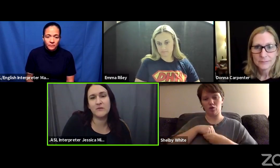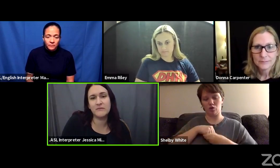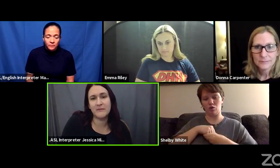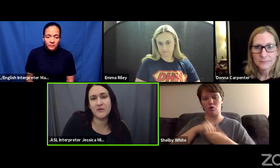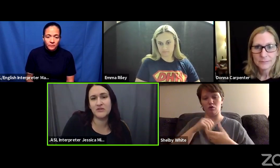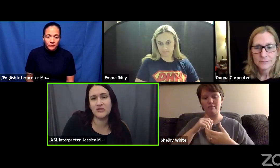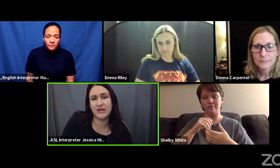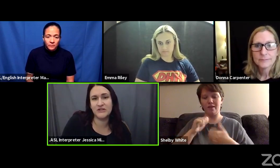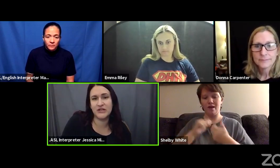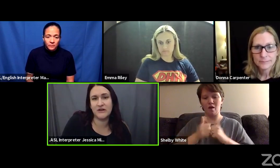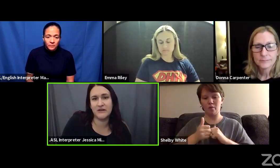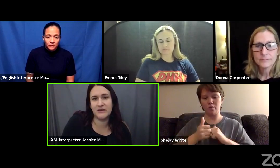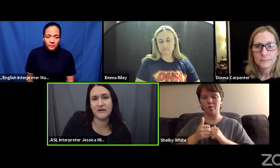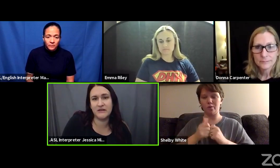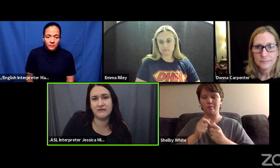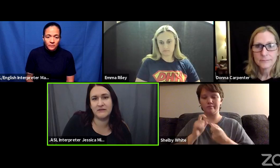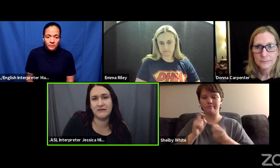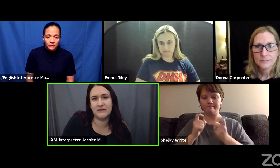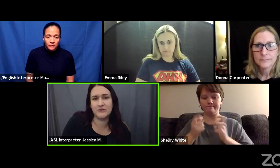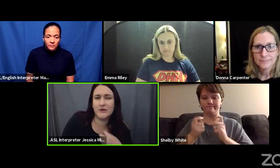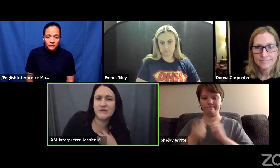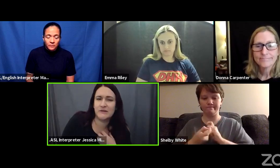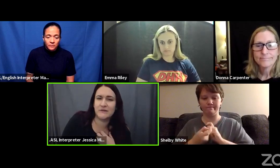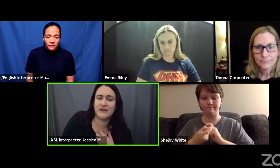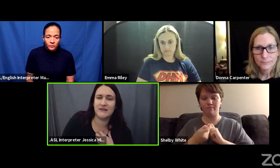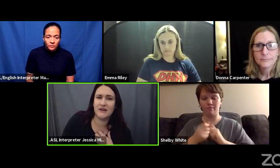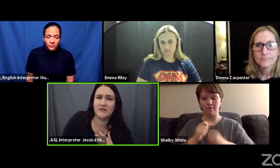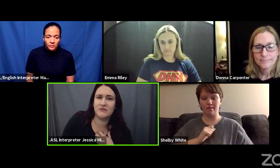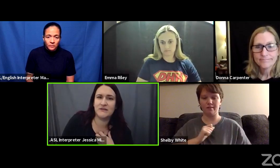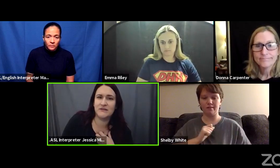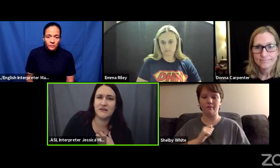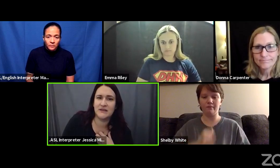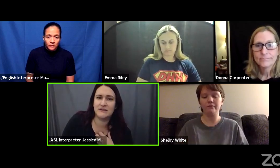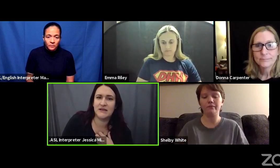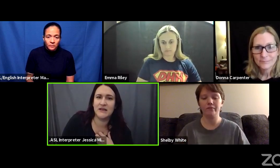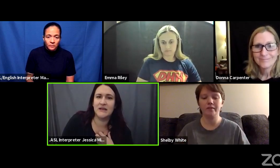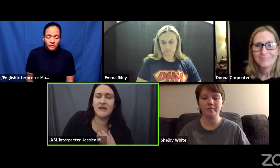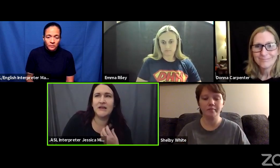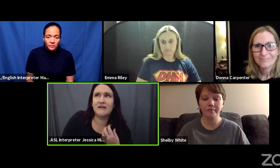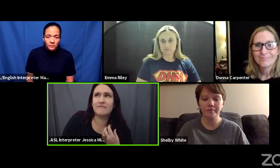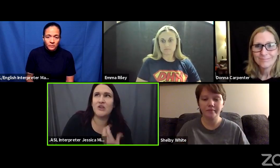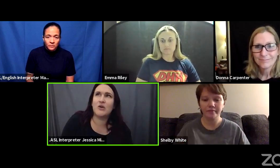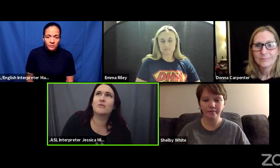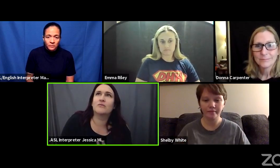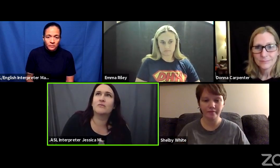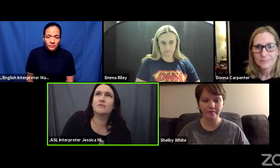I think what might be most challenging are the interpersonal things, right? Those things that,